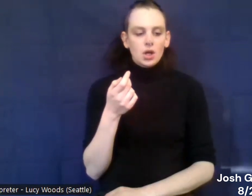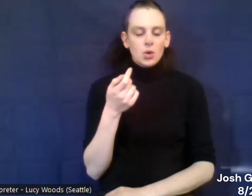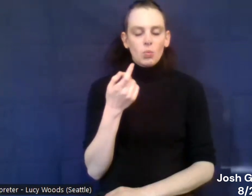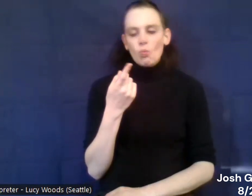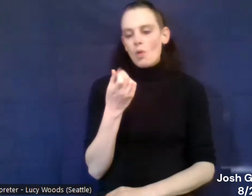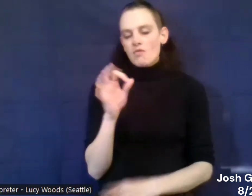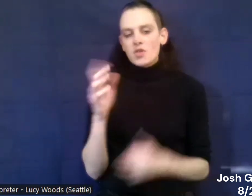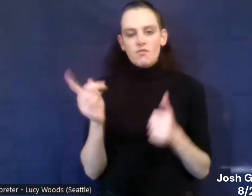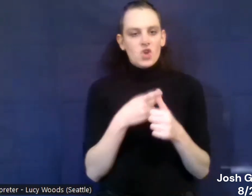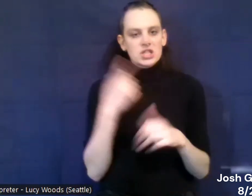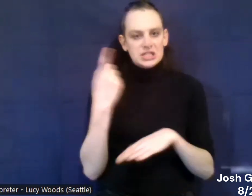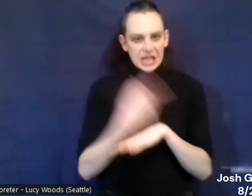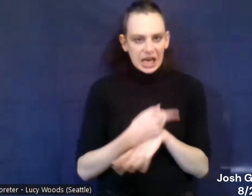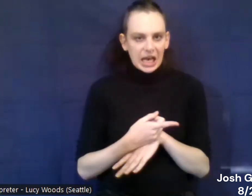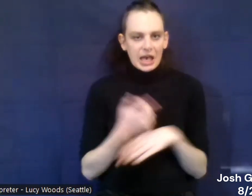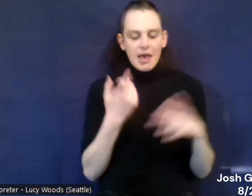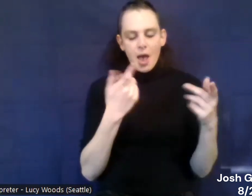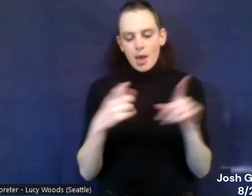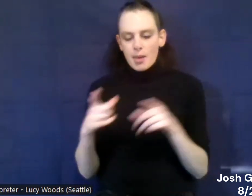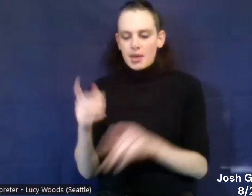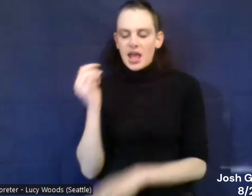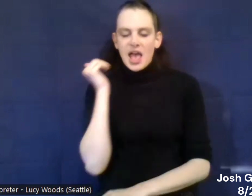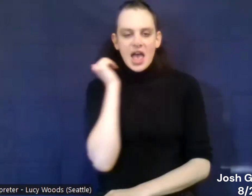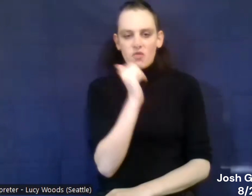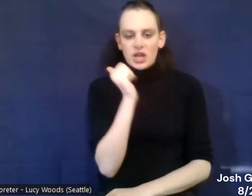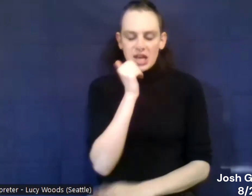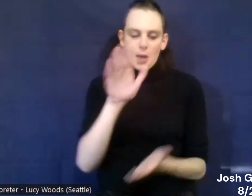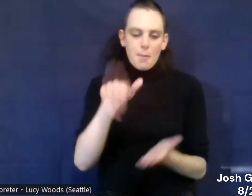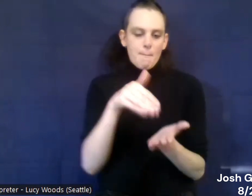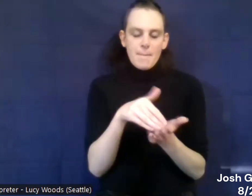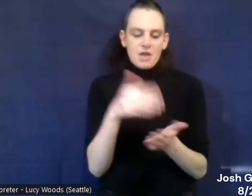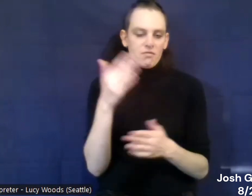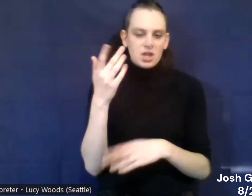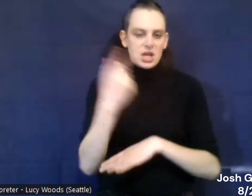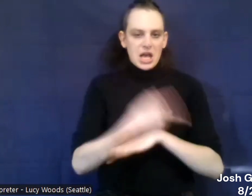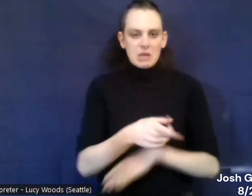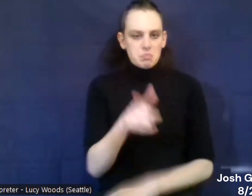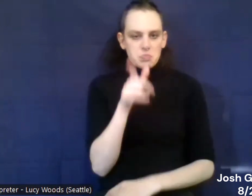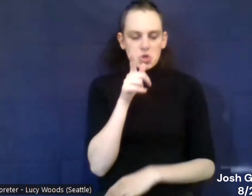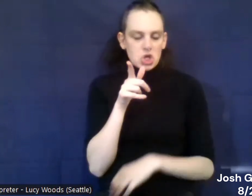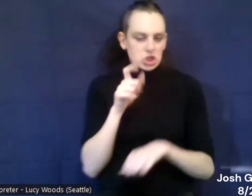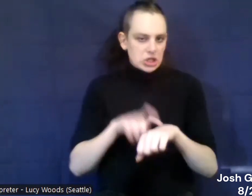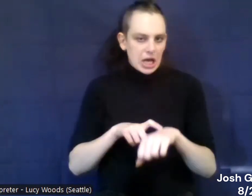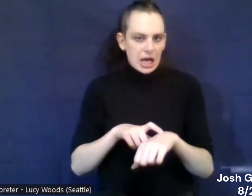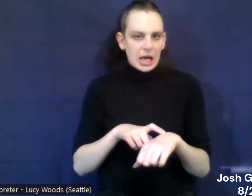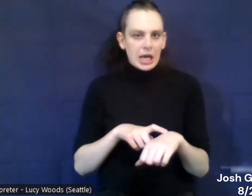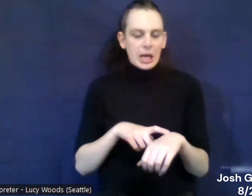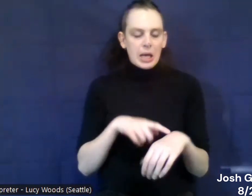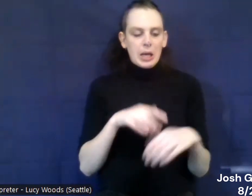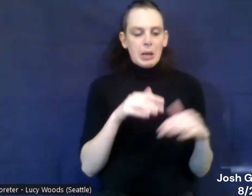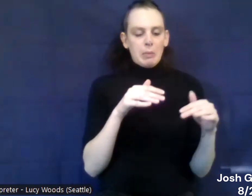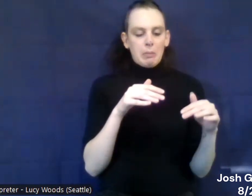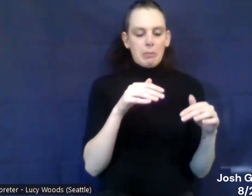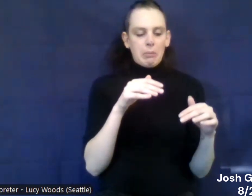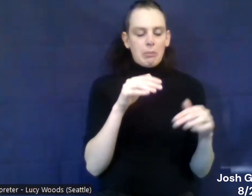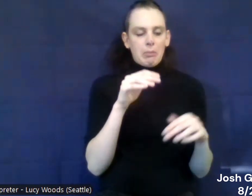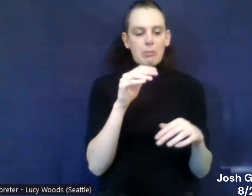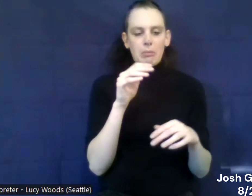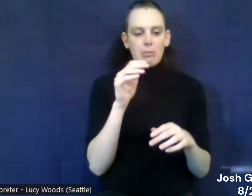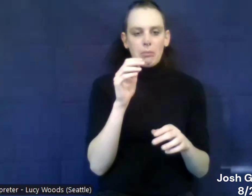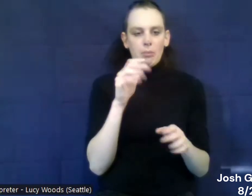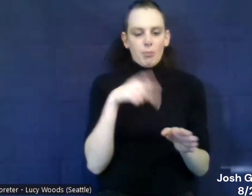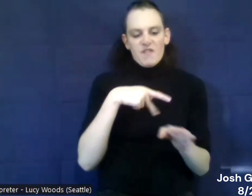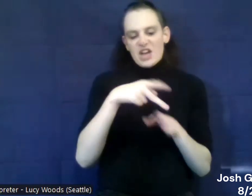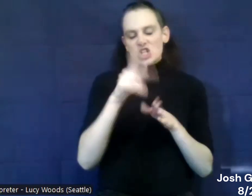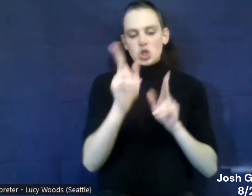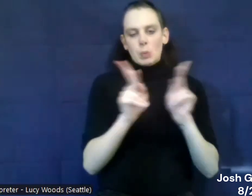it happened every day in the middle of the day at lunchtime. And it's just a bunch of like corporate people from around the area I was working.